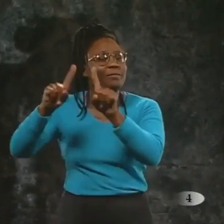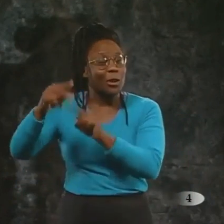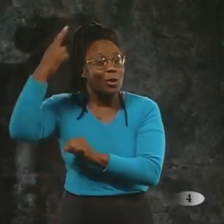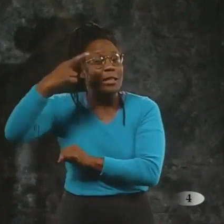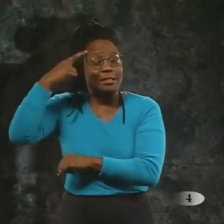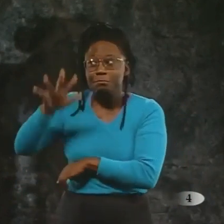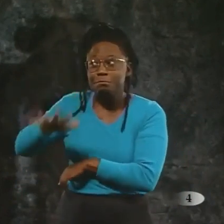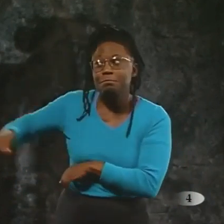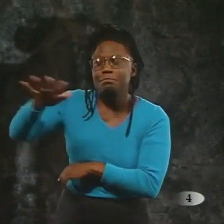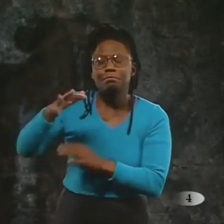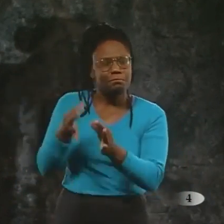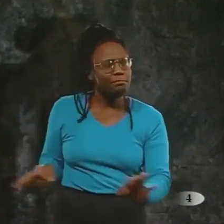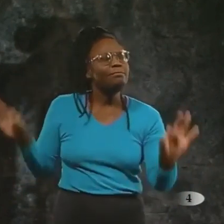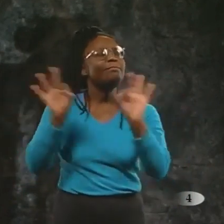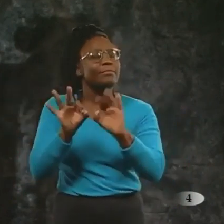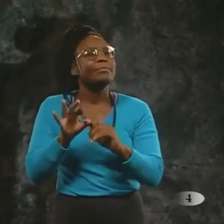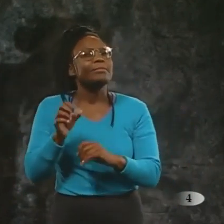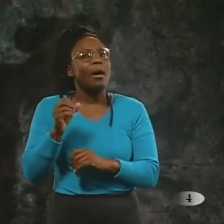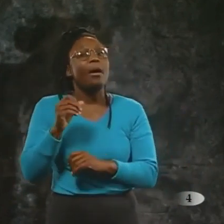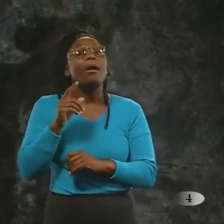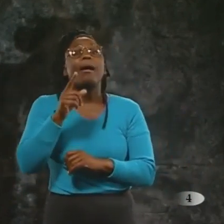Fingerspelling is important, and there are different reasons to use fingerspelling.